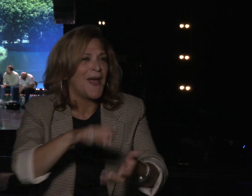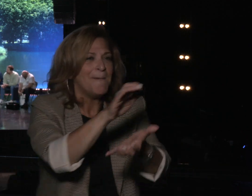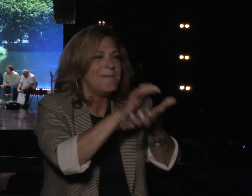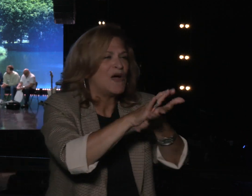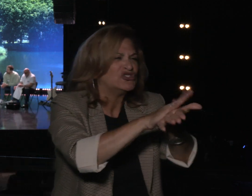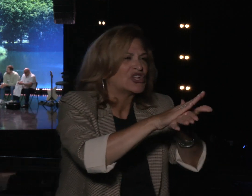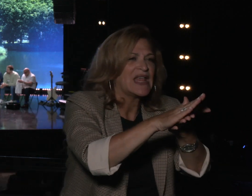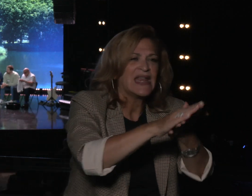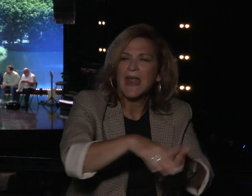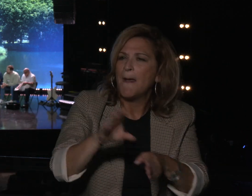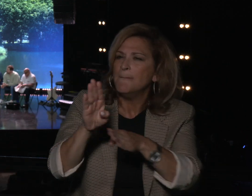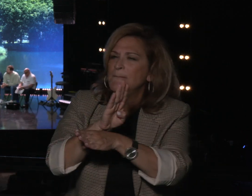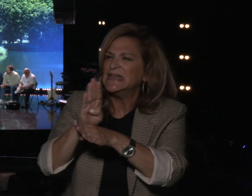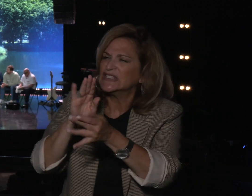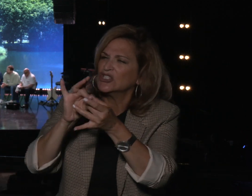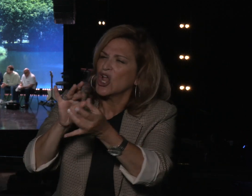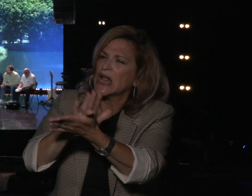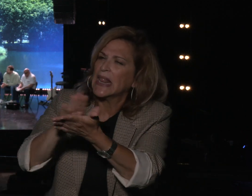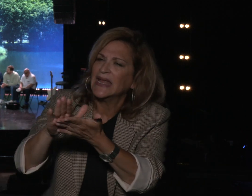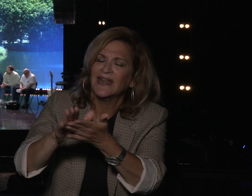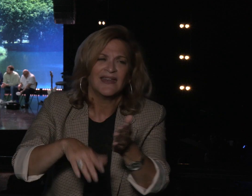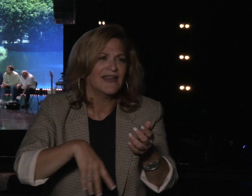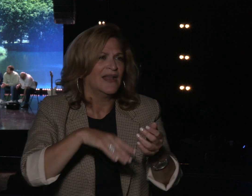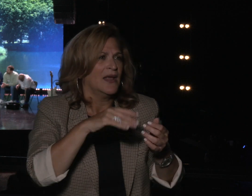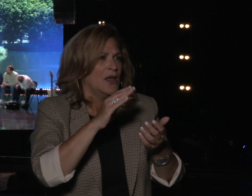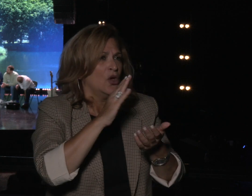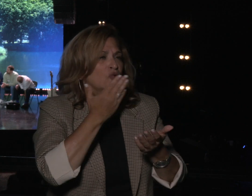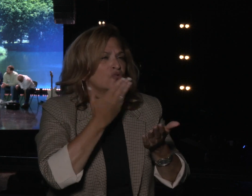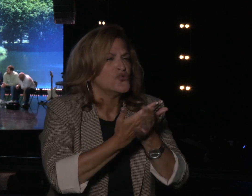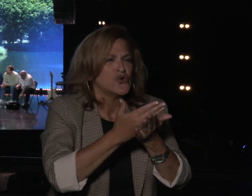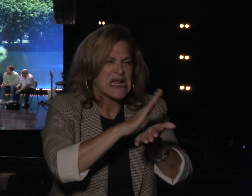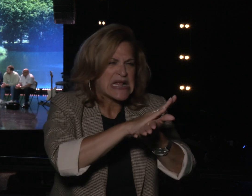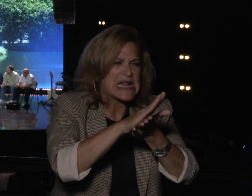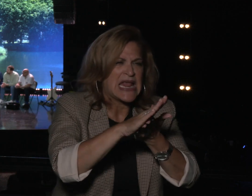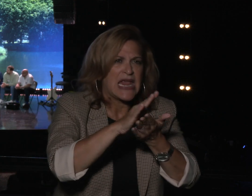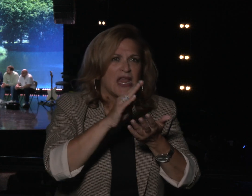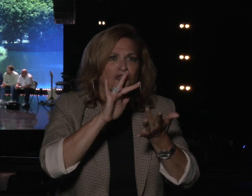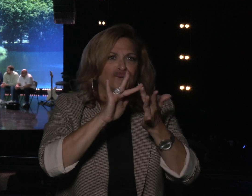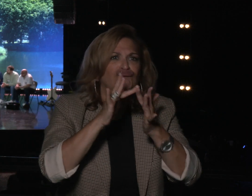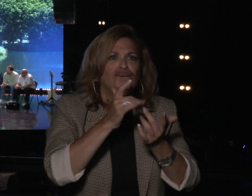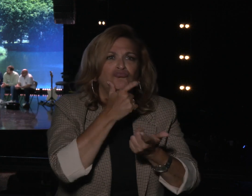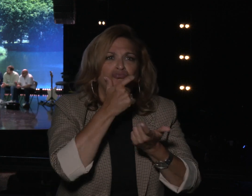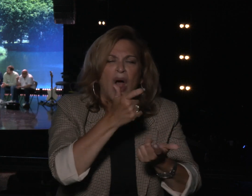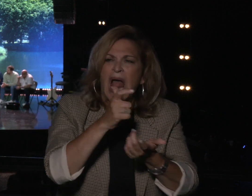I want clean business dealings. I want clean internet searches. I want a clean life.